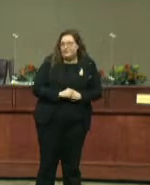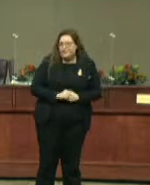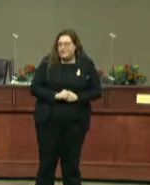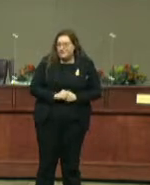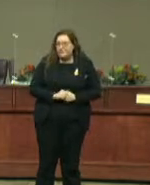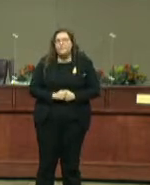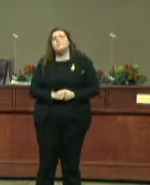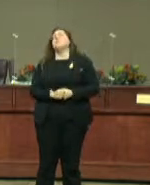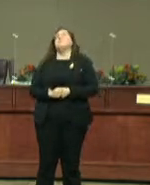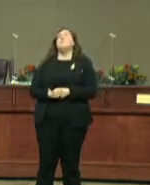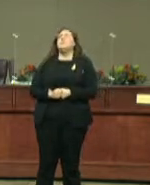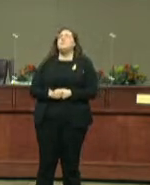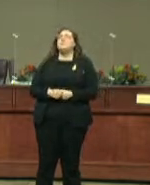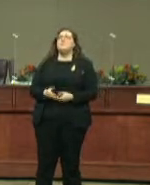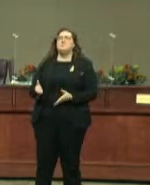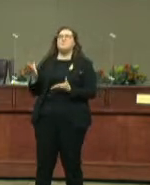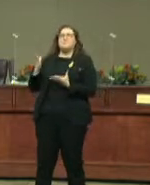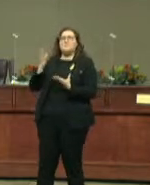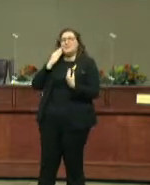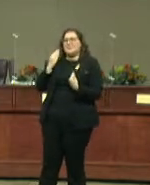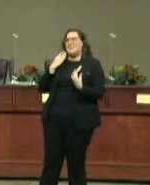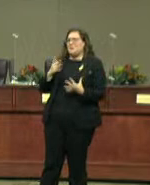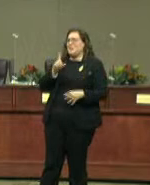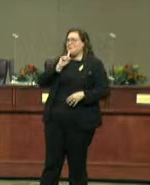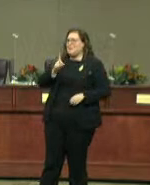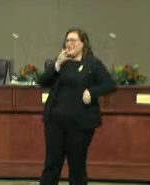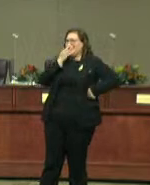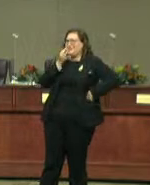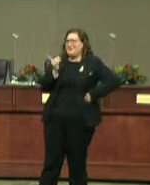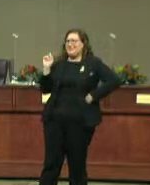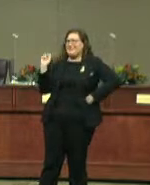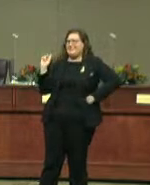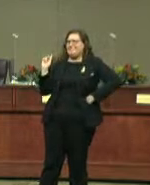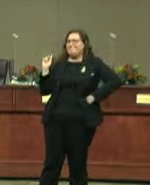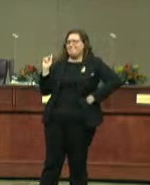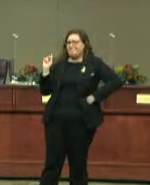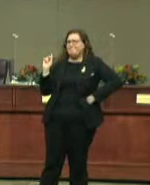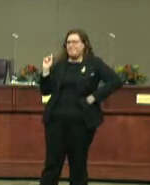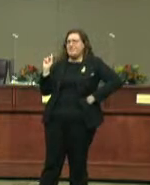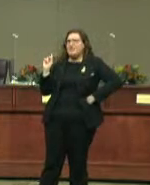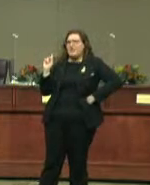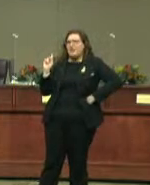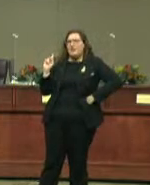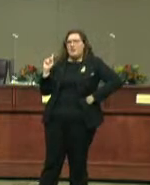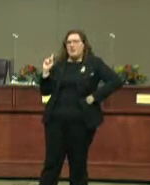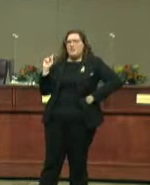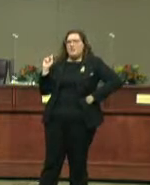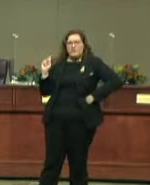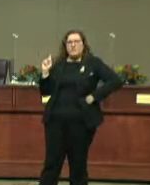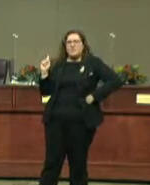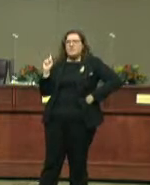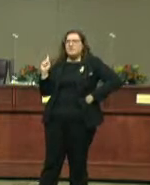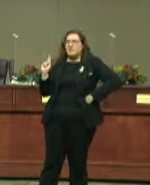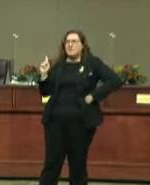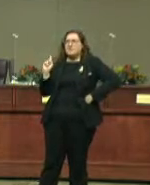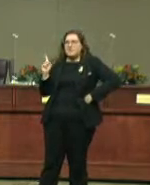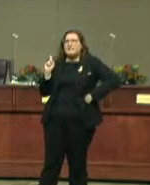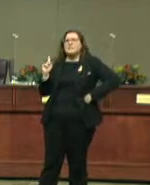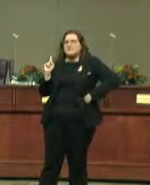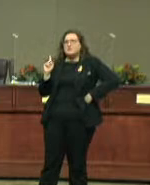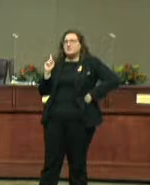And this is interesting, and this indicates the work that the state of Florida really has done